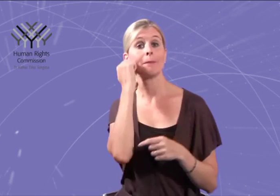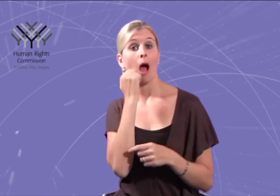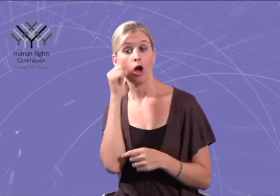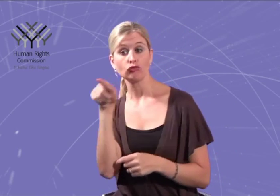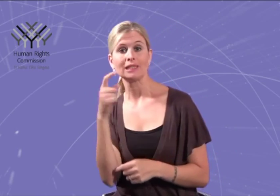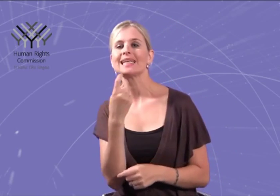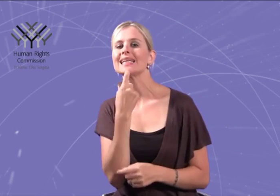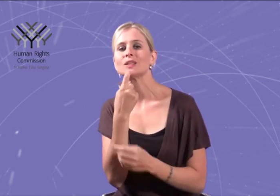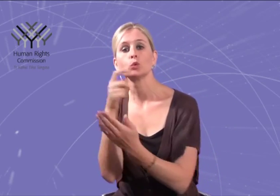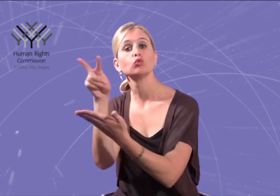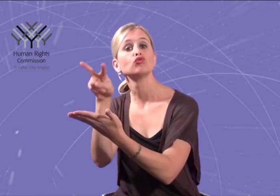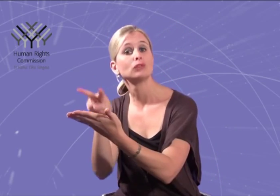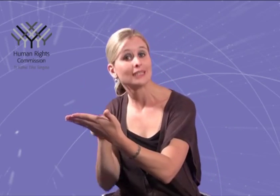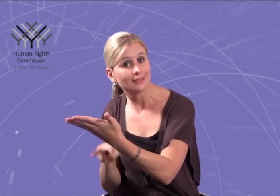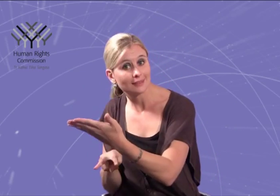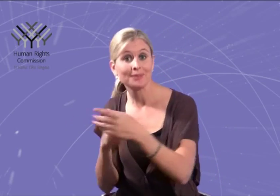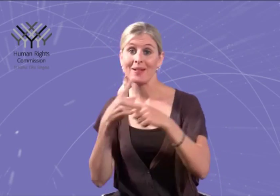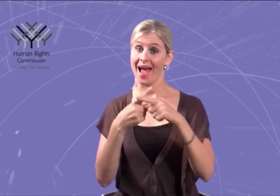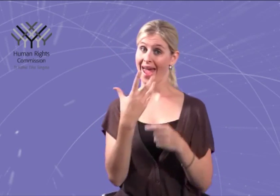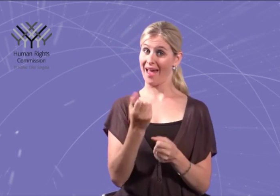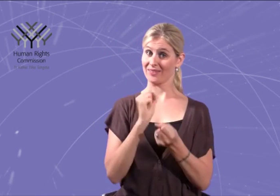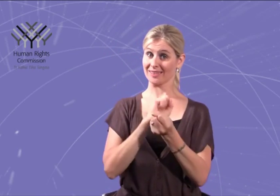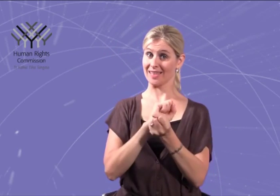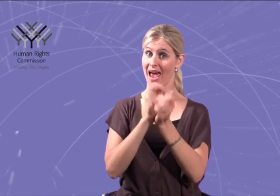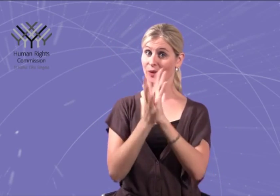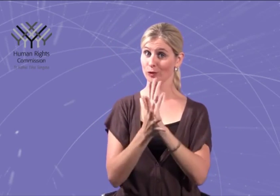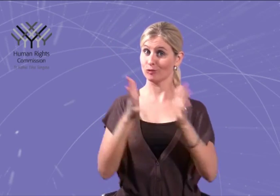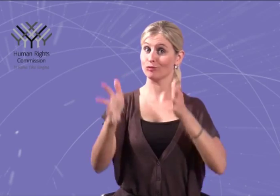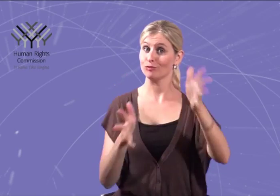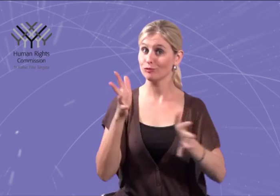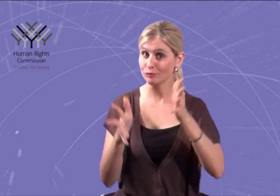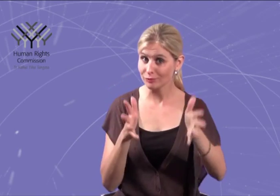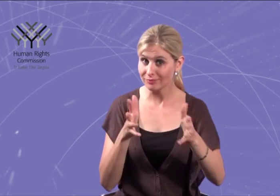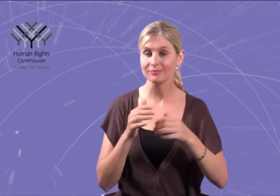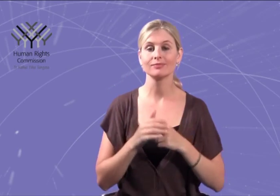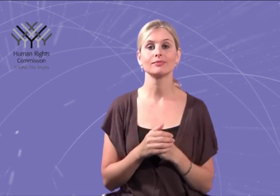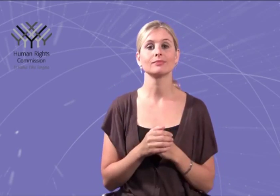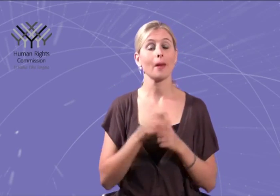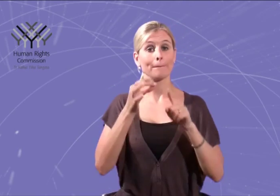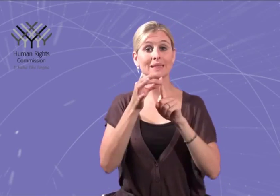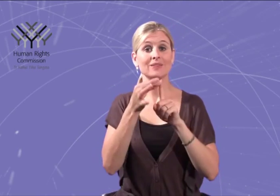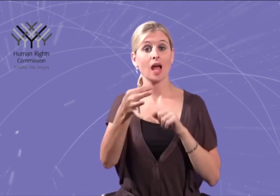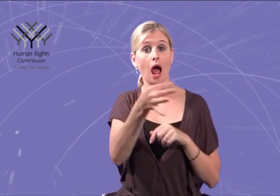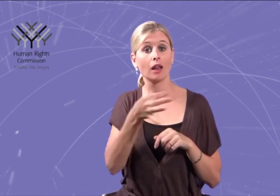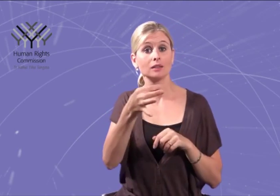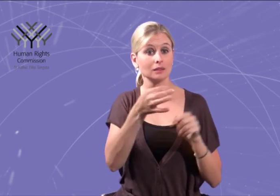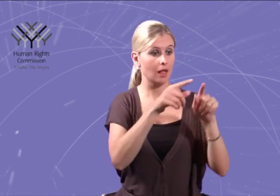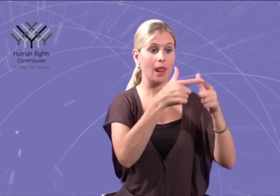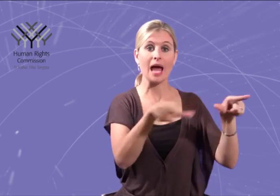Māori Easy Read, New Zealand Sign Language, and a range of Pacific